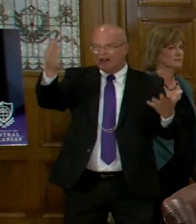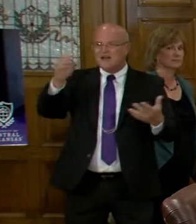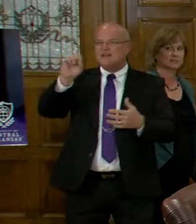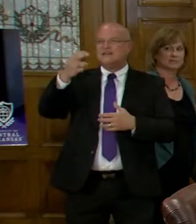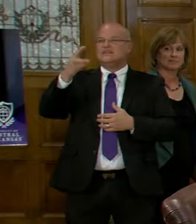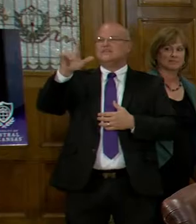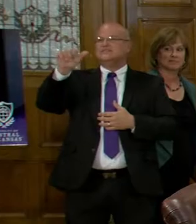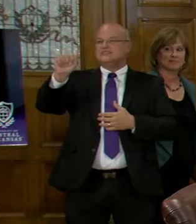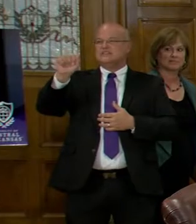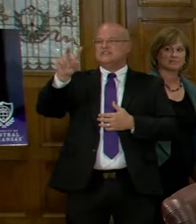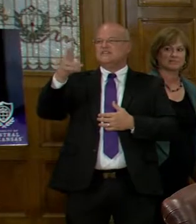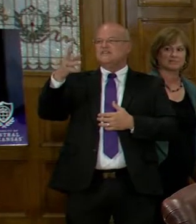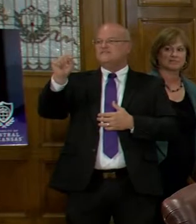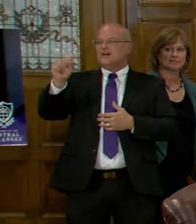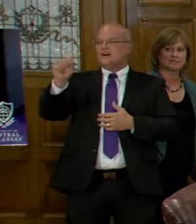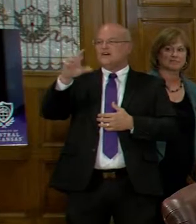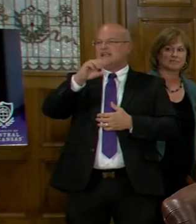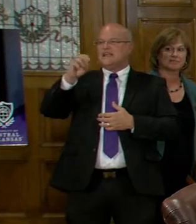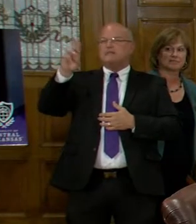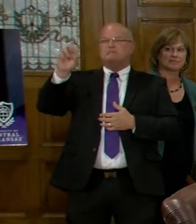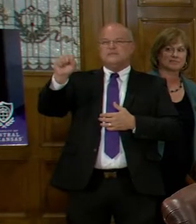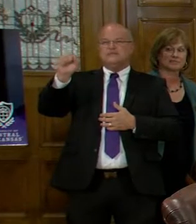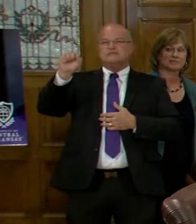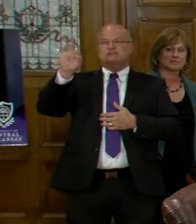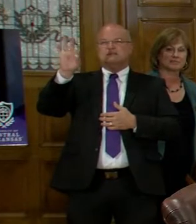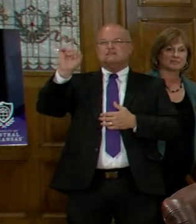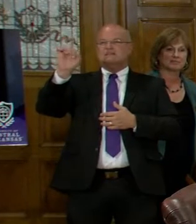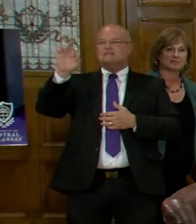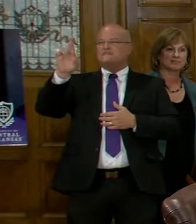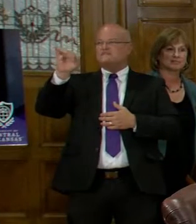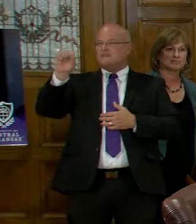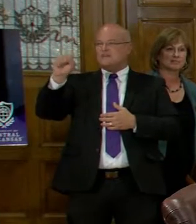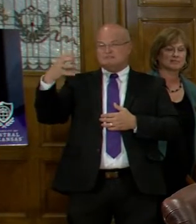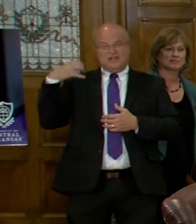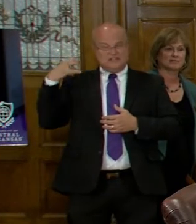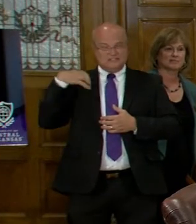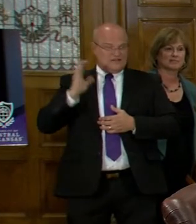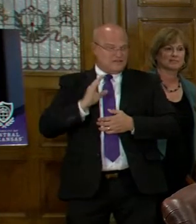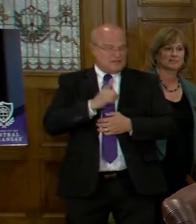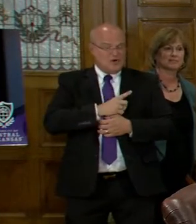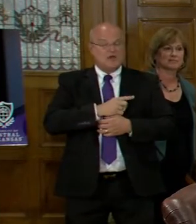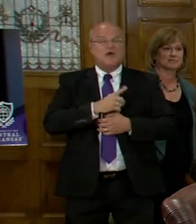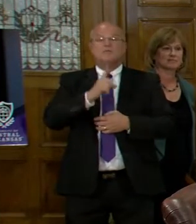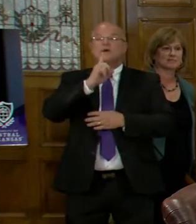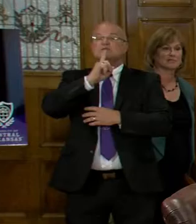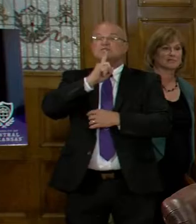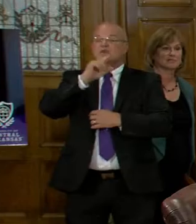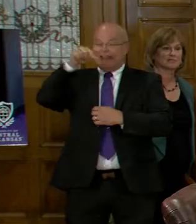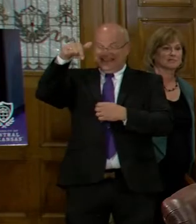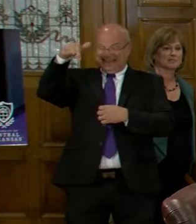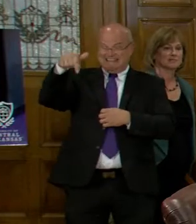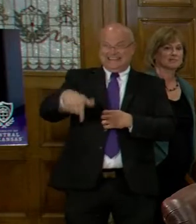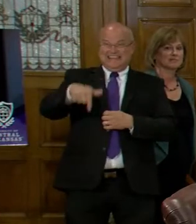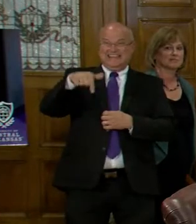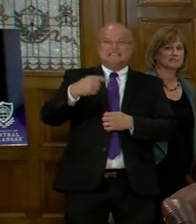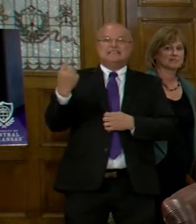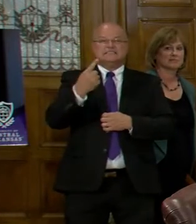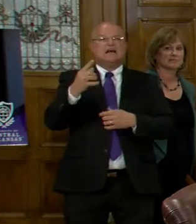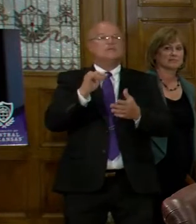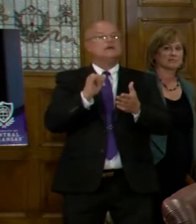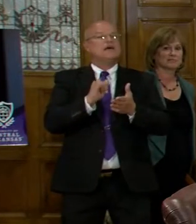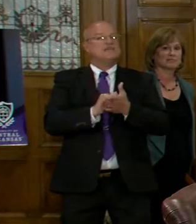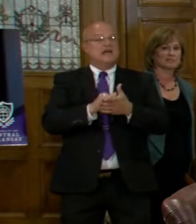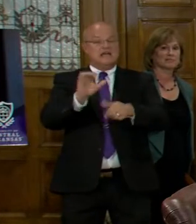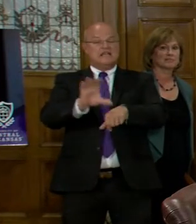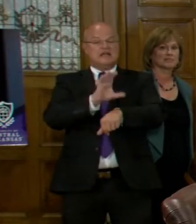Sheila Vaught and Ms. Elizabeth Ferris that are here from our board, Ms. Ferris, our chair, we want to make certain that this is something that